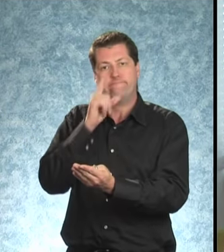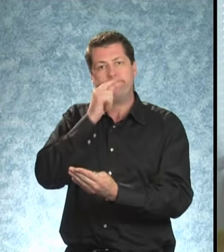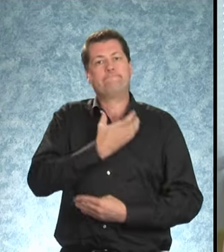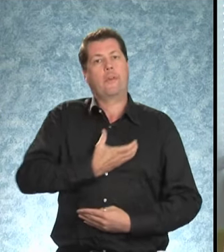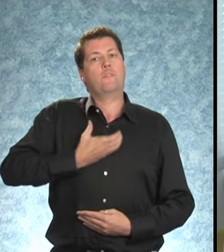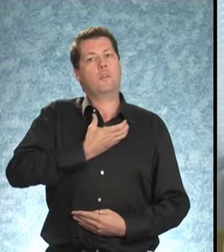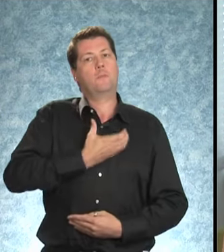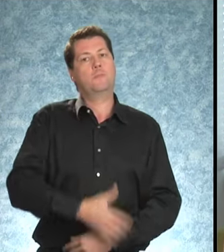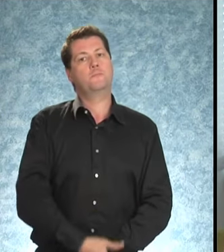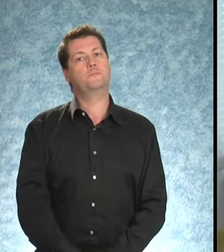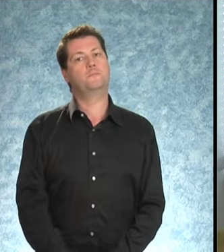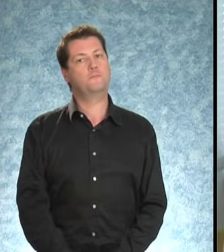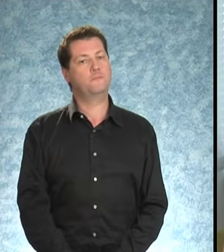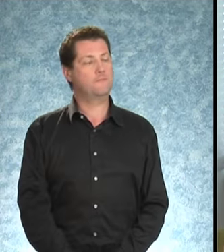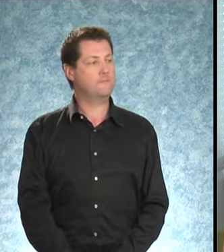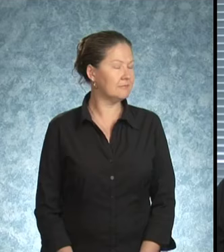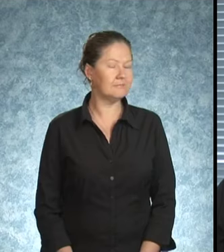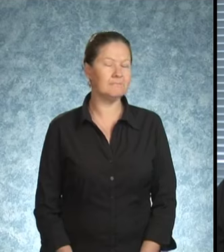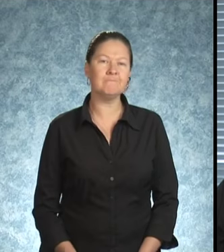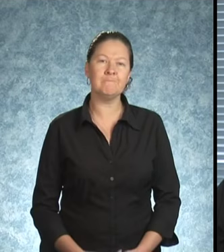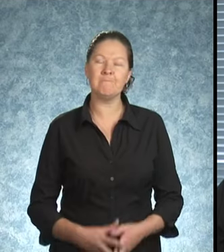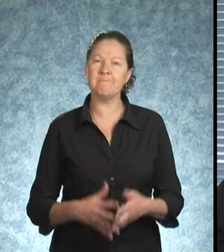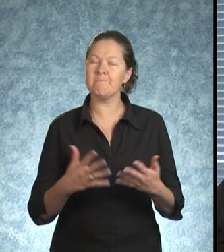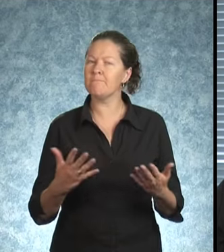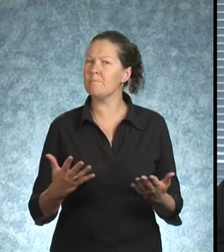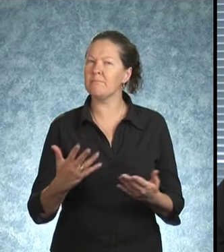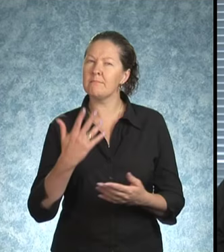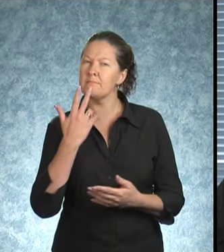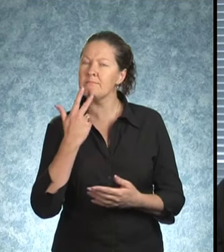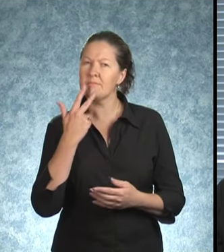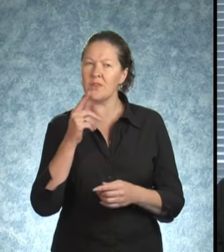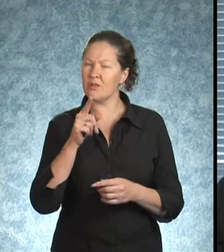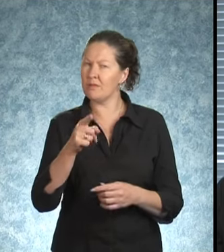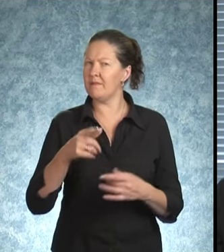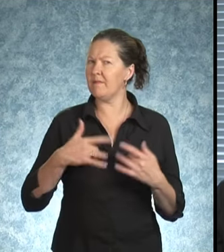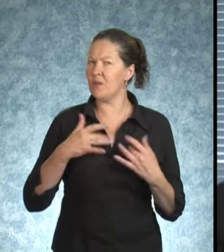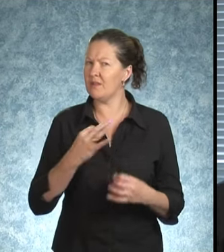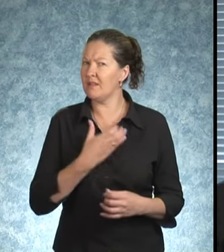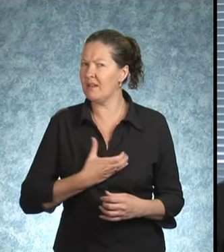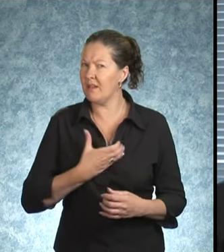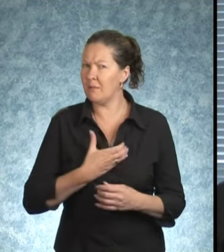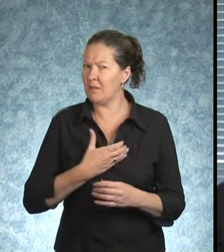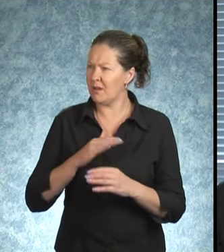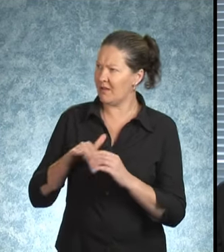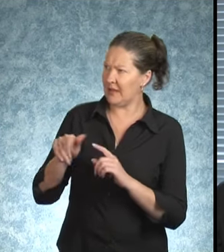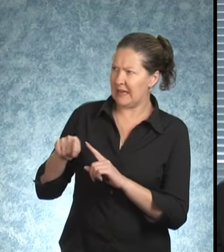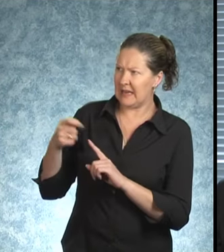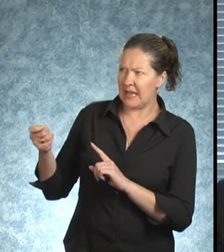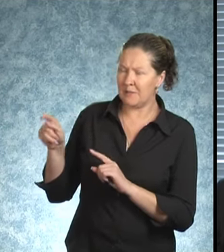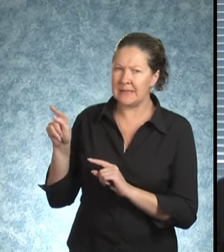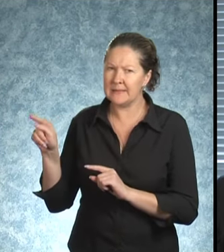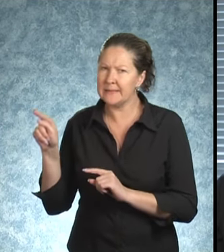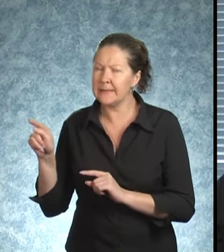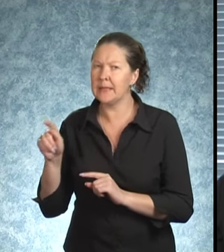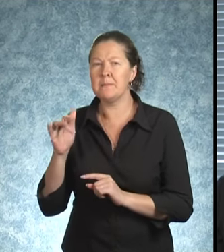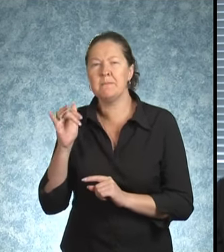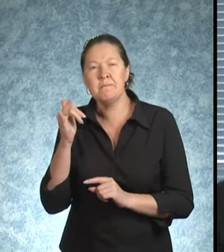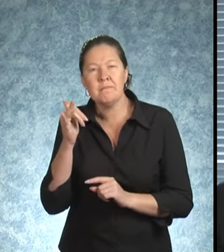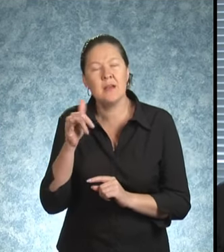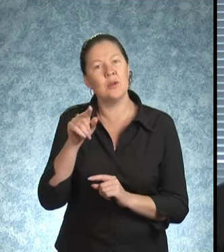know if that does make you feel a bit more comfortable. If you feel uncomfortable with your neighbour, then you